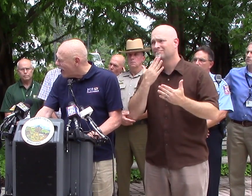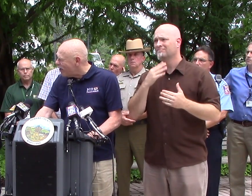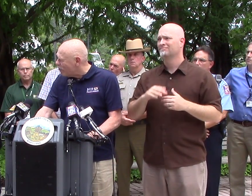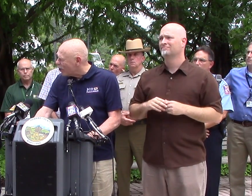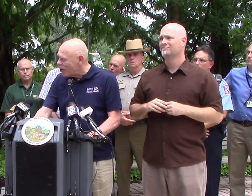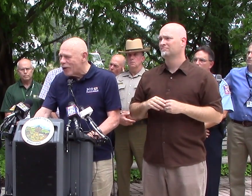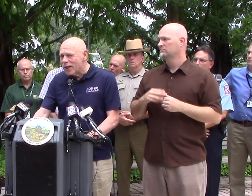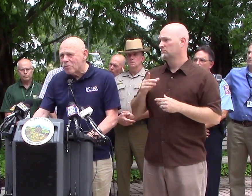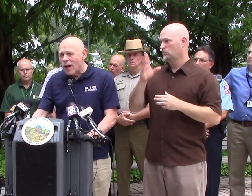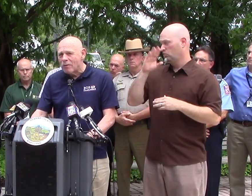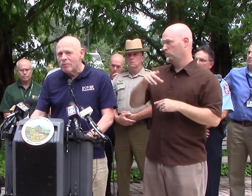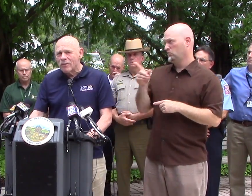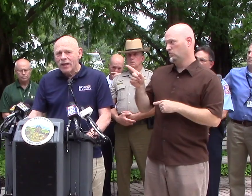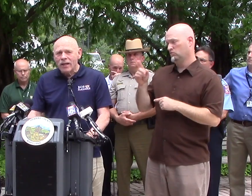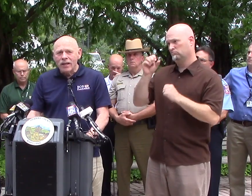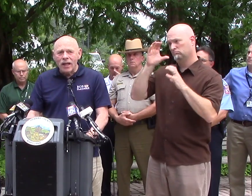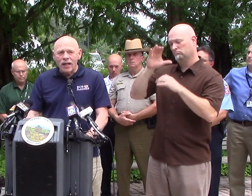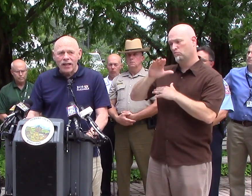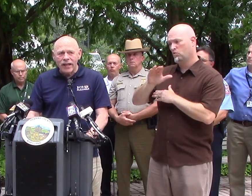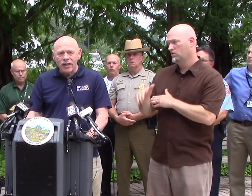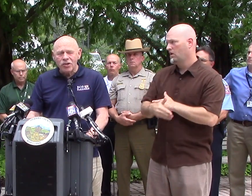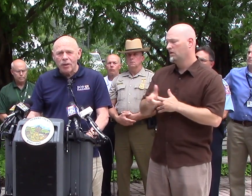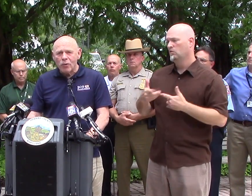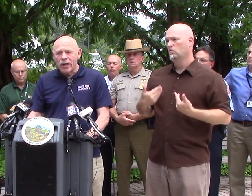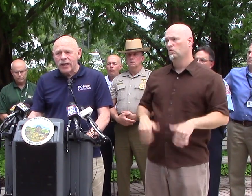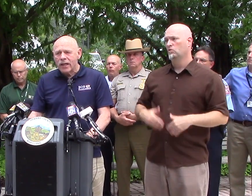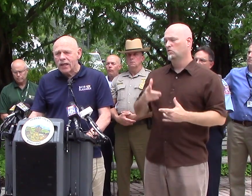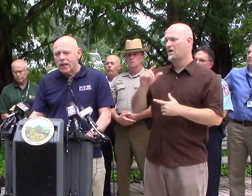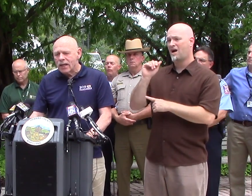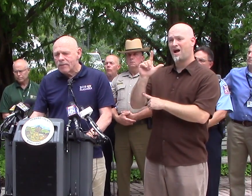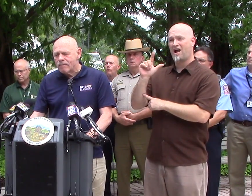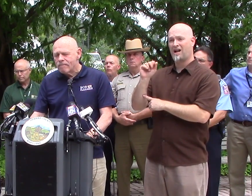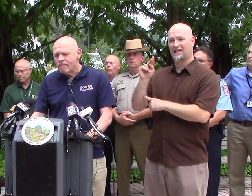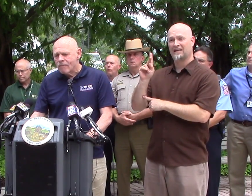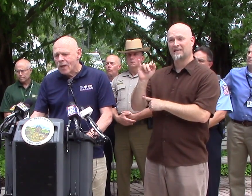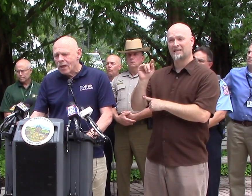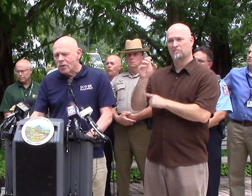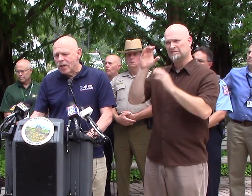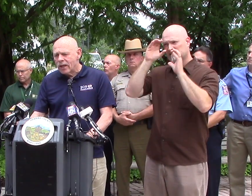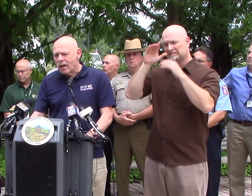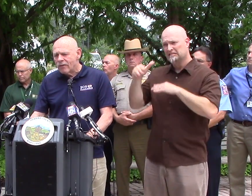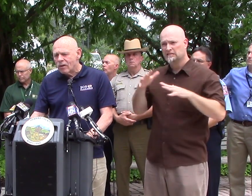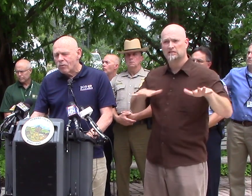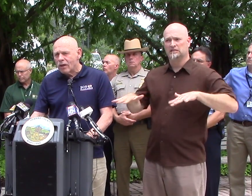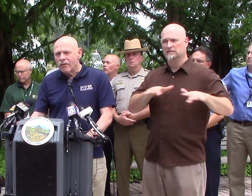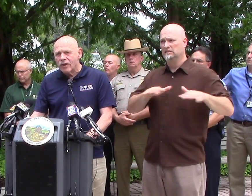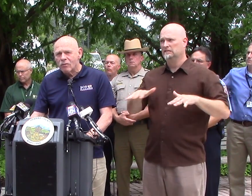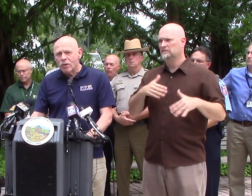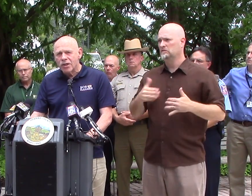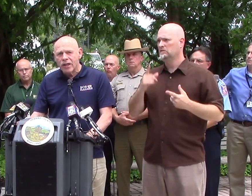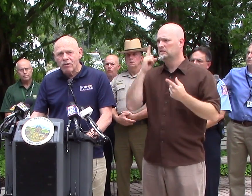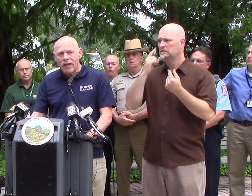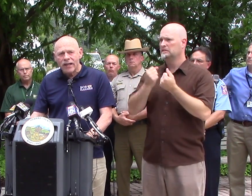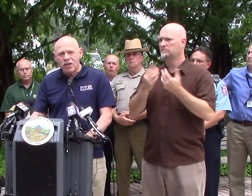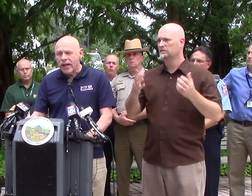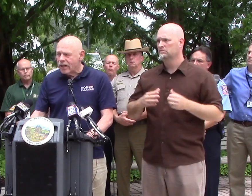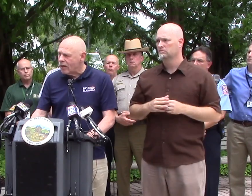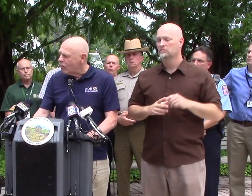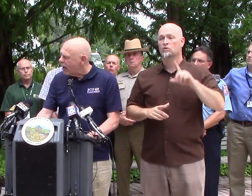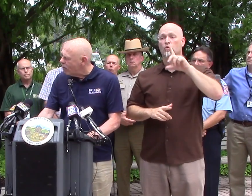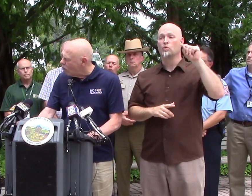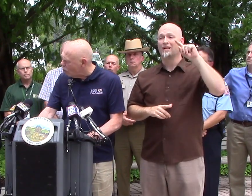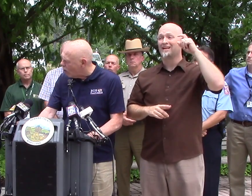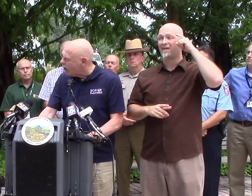all night working on this problem, getting a jump on it. Lieutenant Governor Rutherford was here last